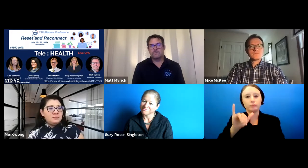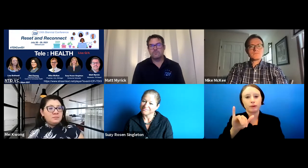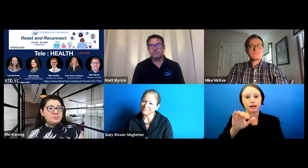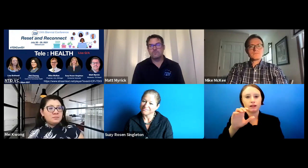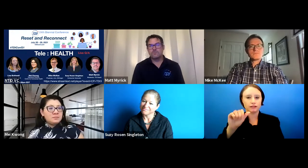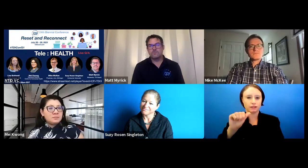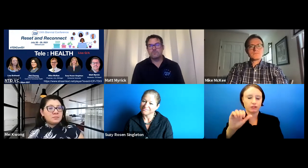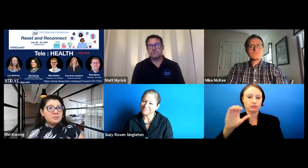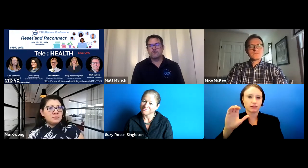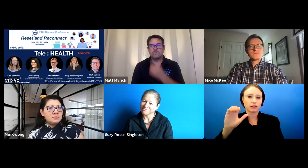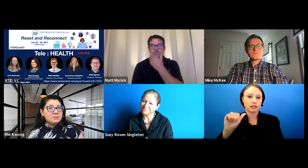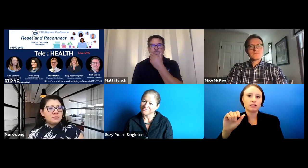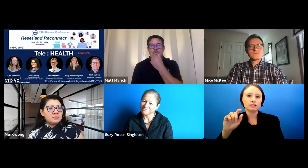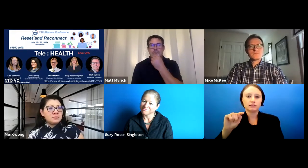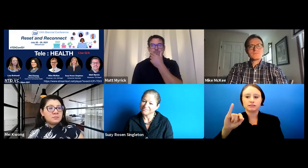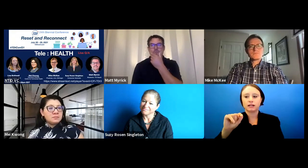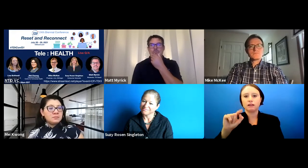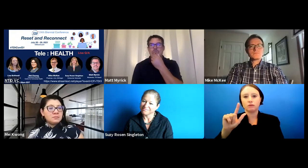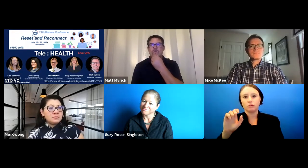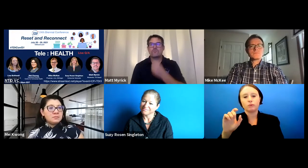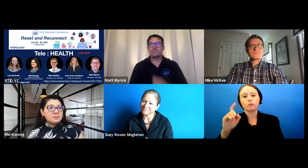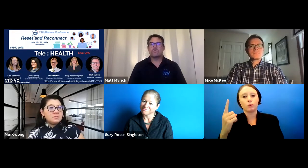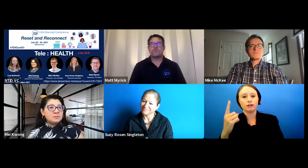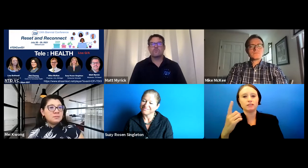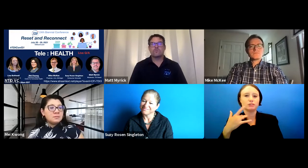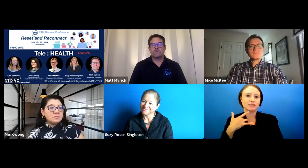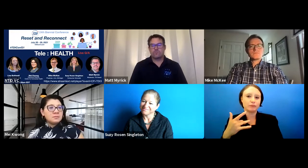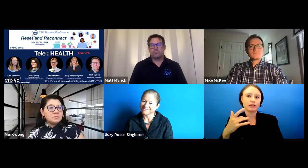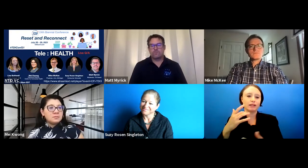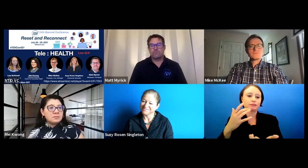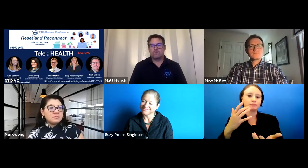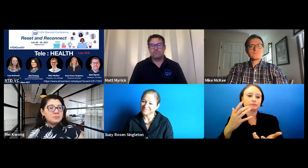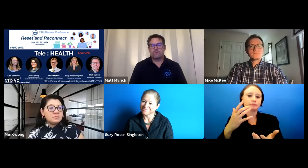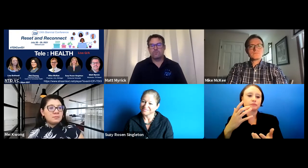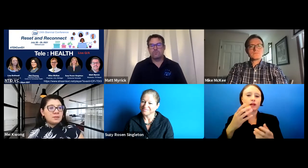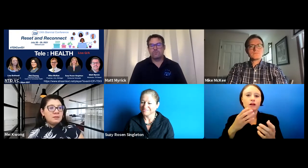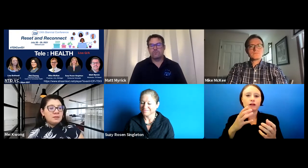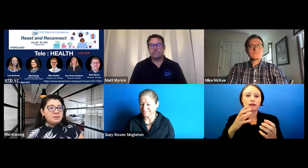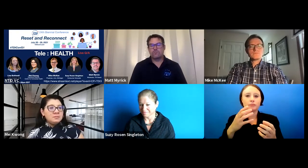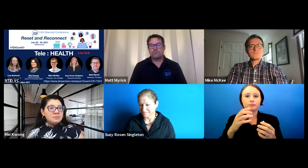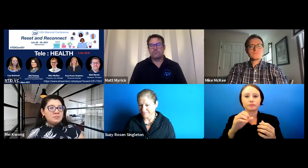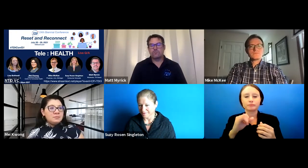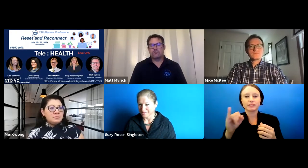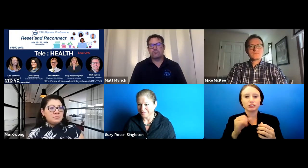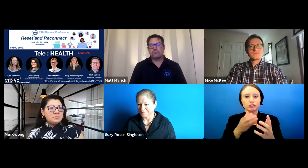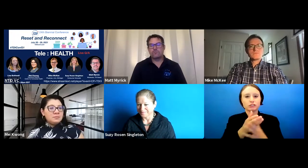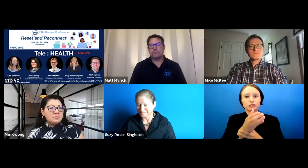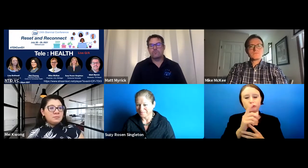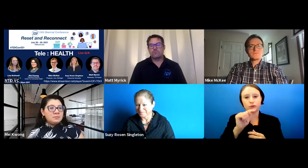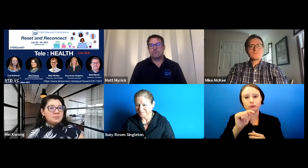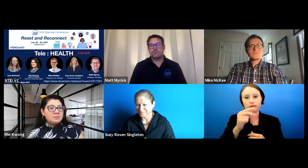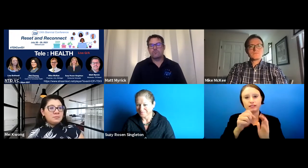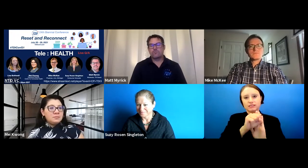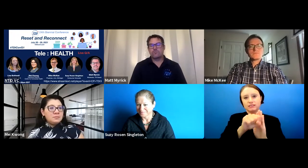and entities which are covered by the ACA Title I, and that would